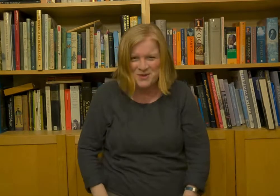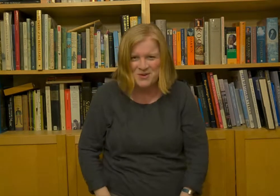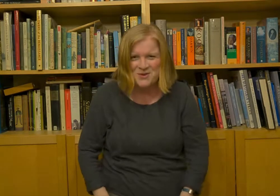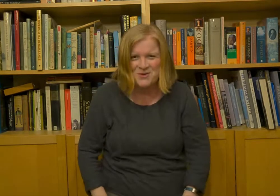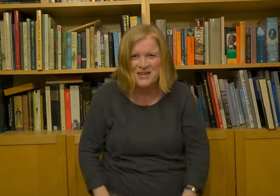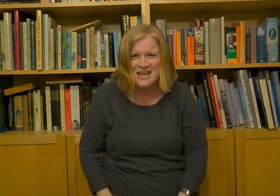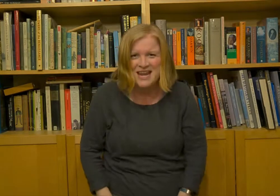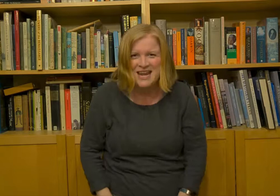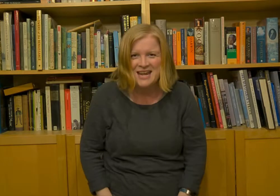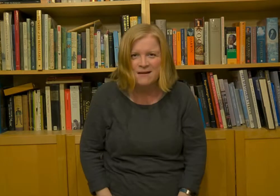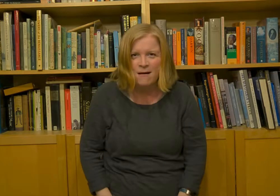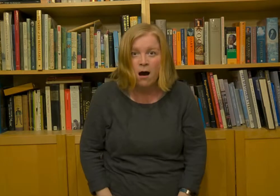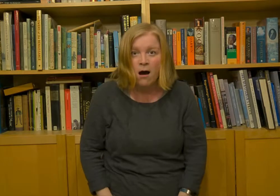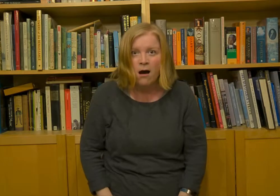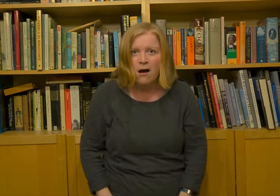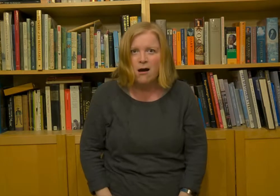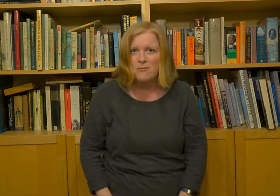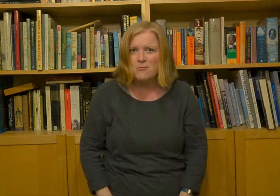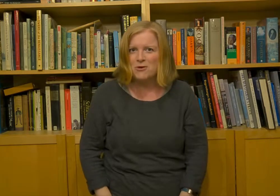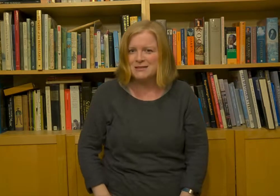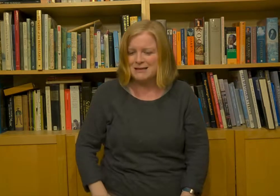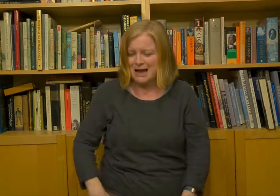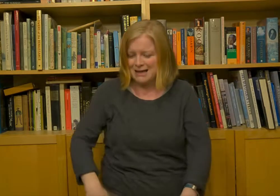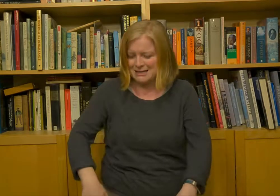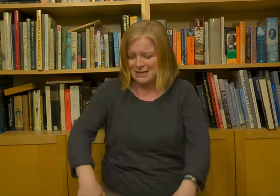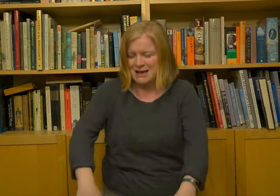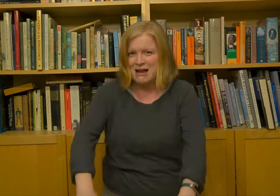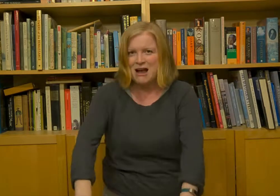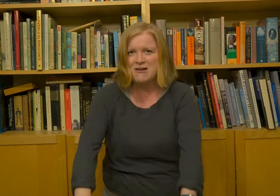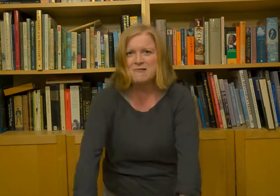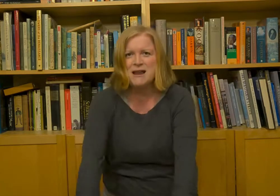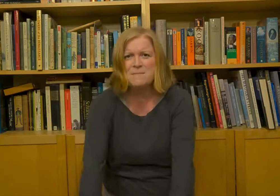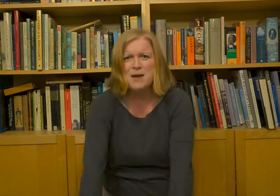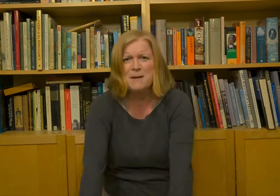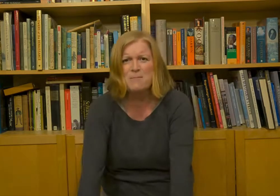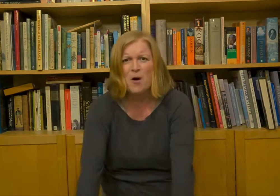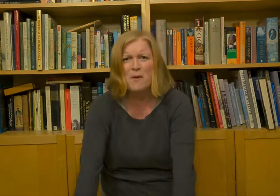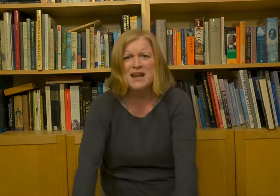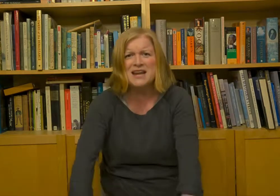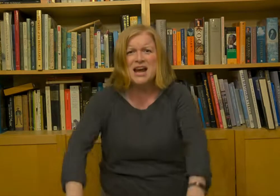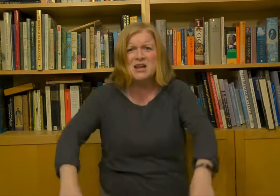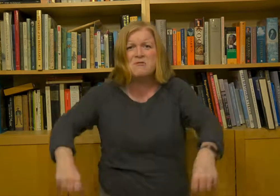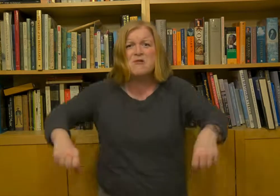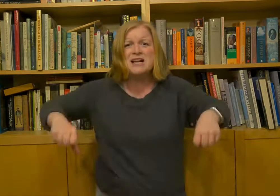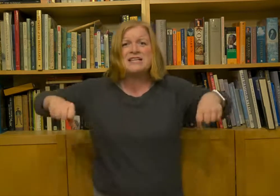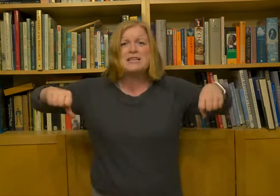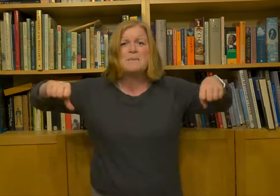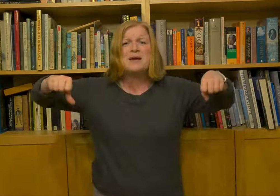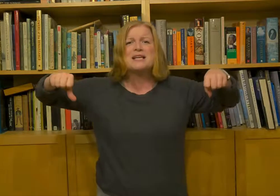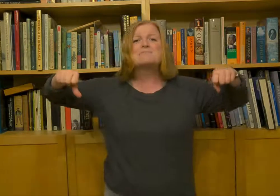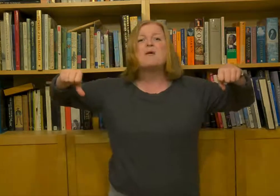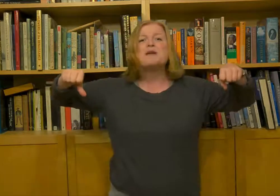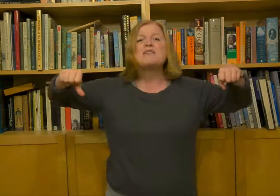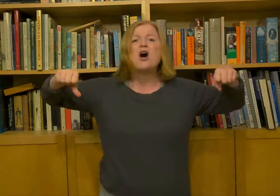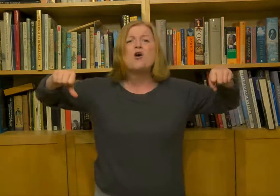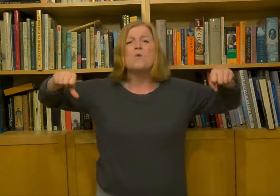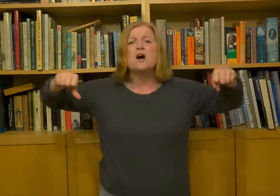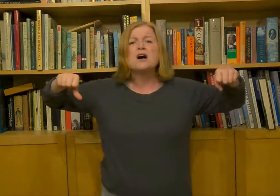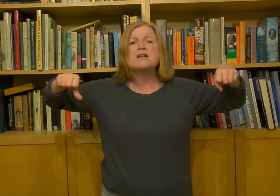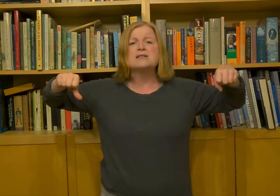your knee. And what's that? A great big bobbin. Are you ready? The biggest bobbin in the whole world.